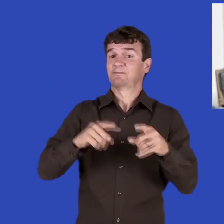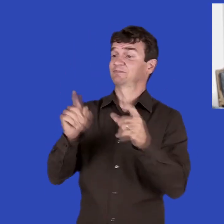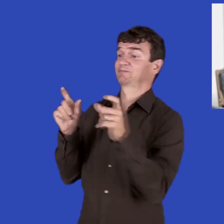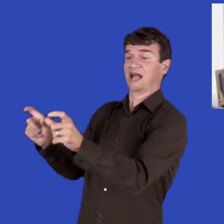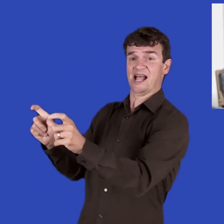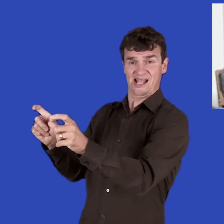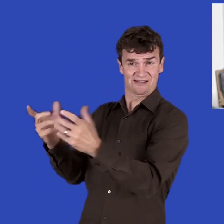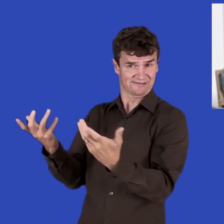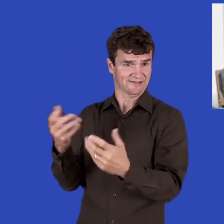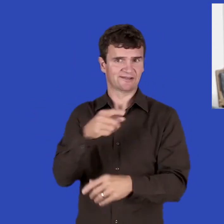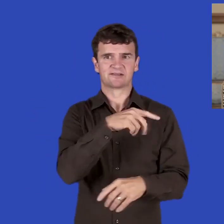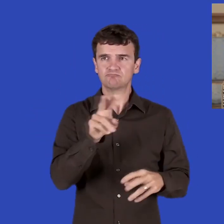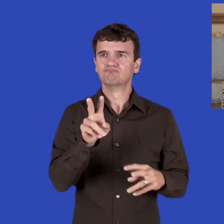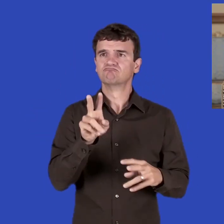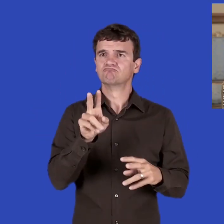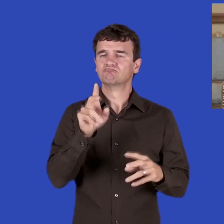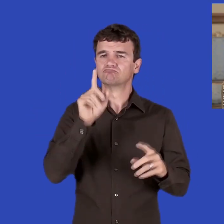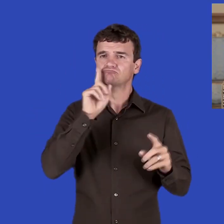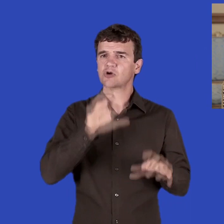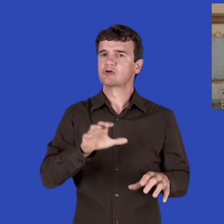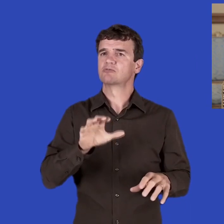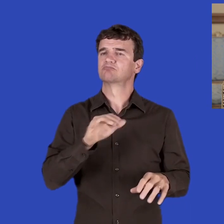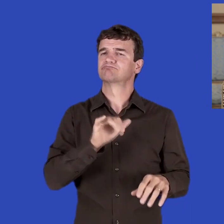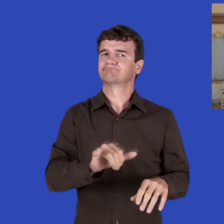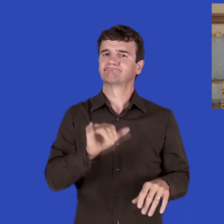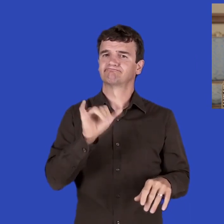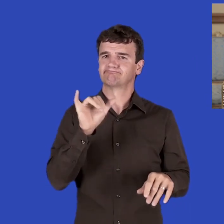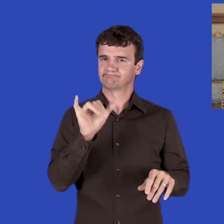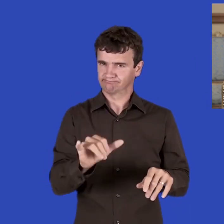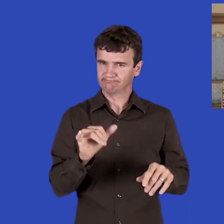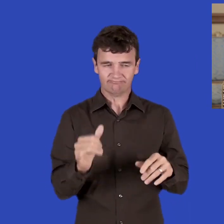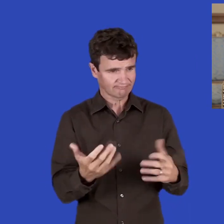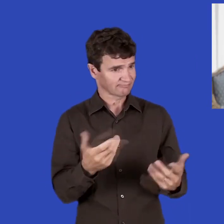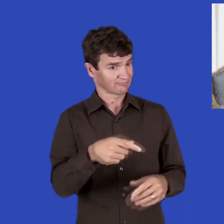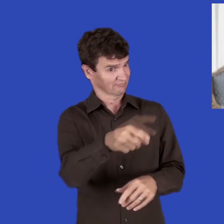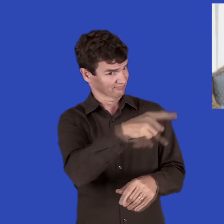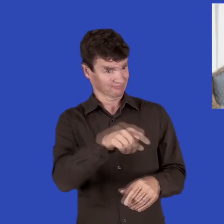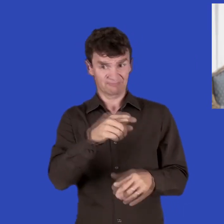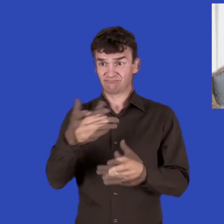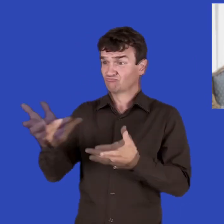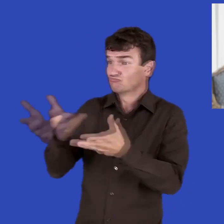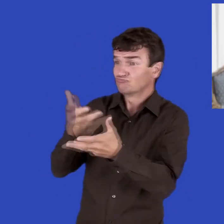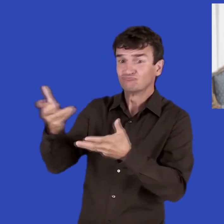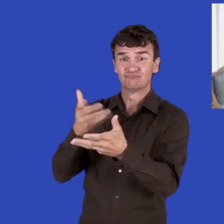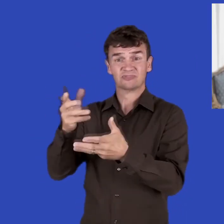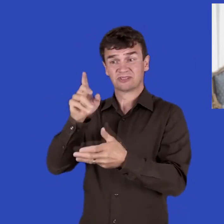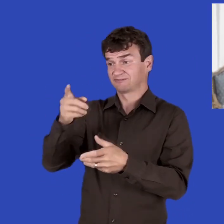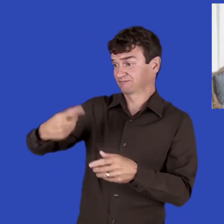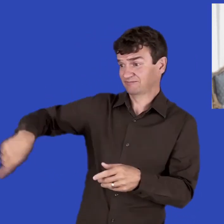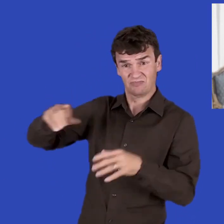is not the disability. It's the handicapping attitude of other people. And most other people would be